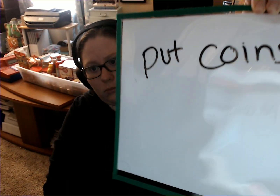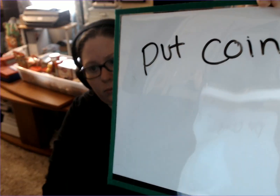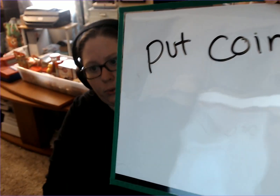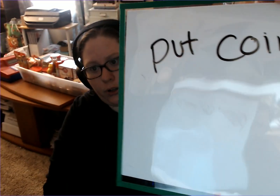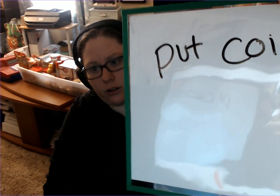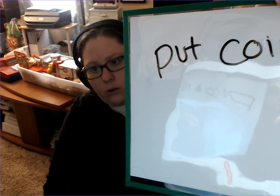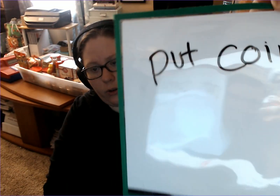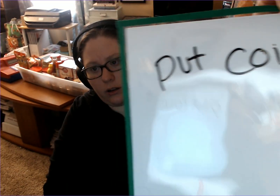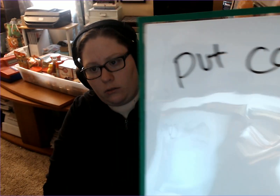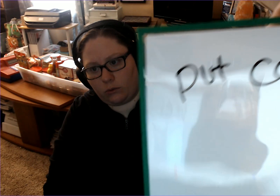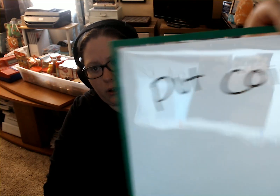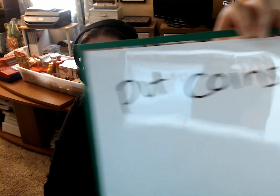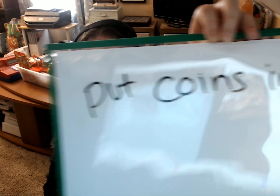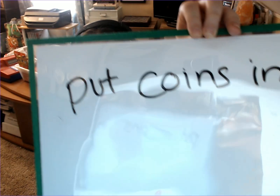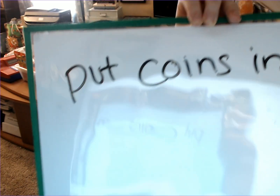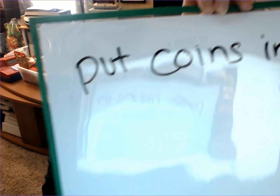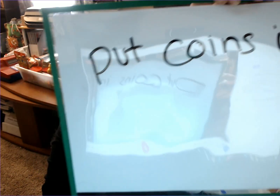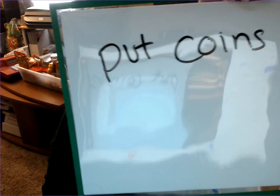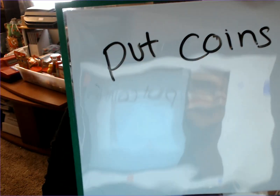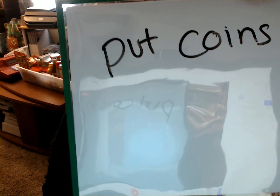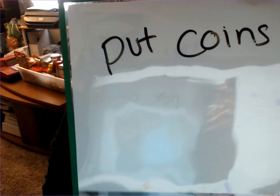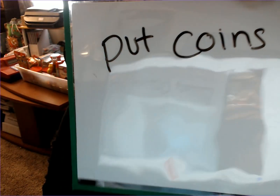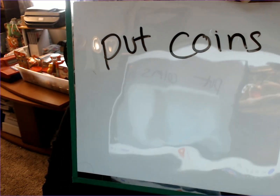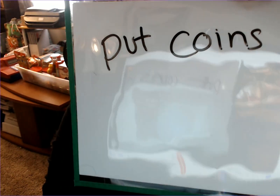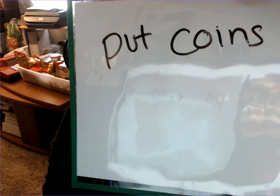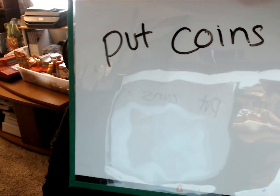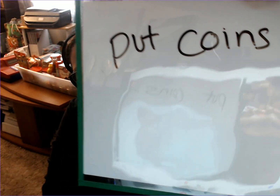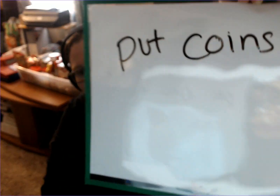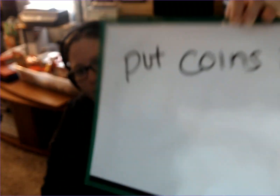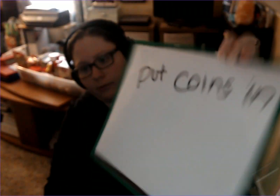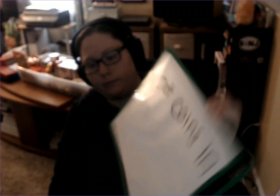Put coin. Oh, why? There it is. Okay. Put coins in.